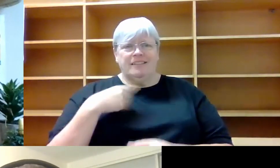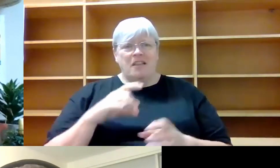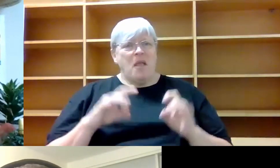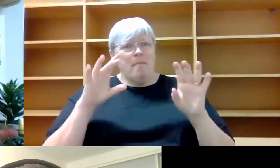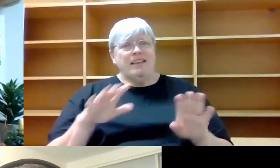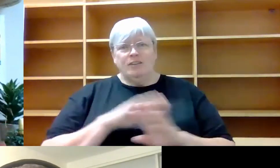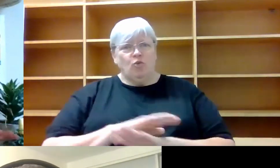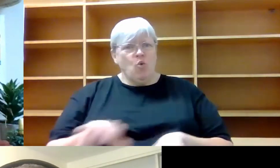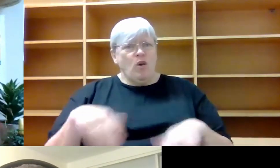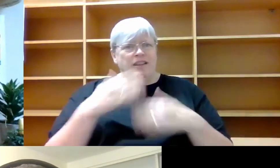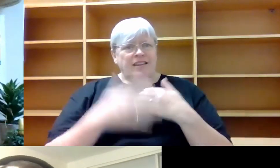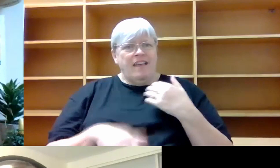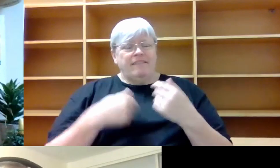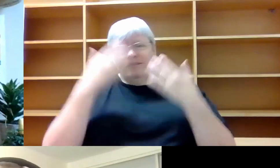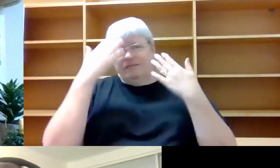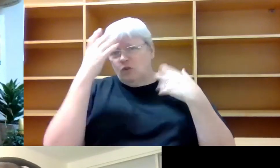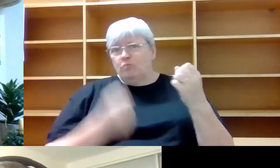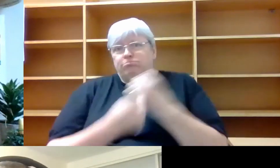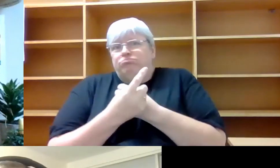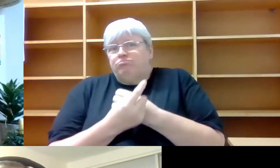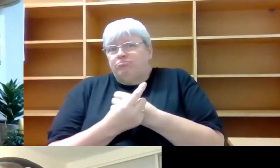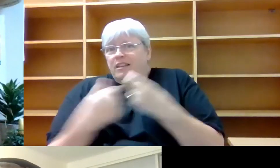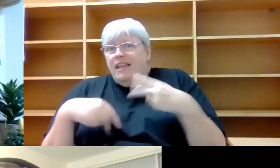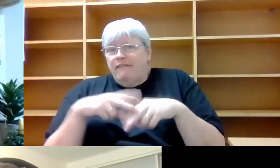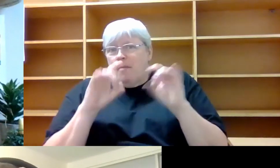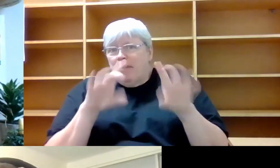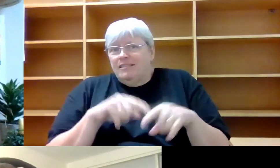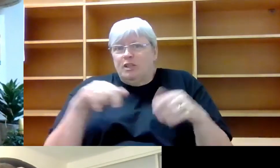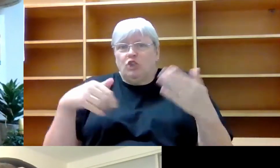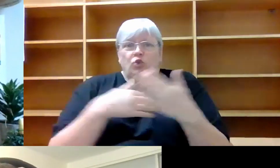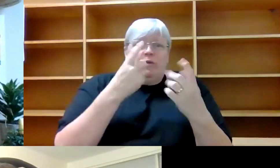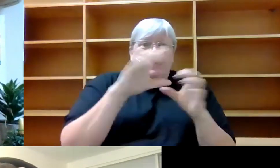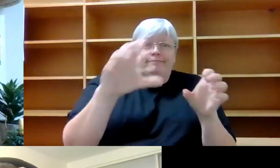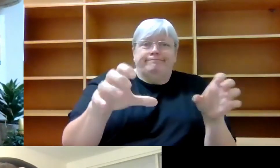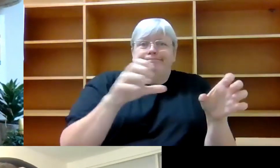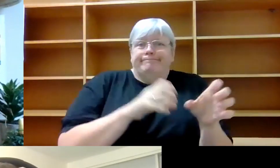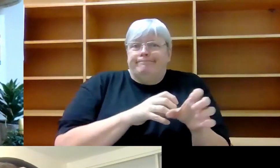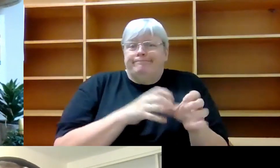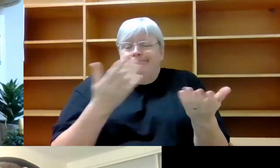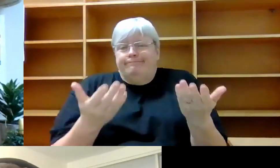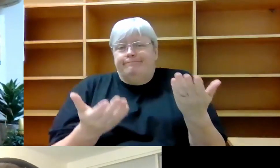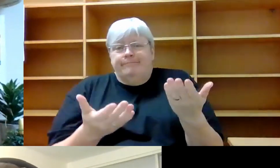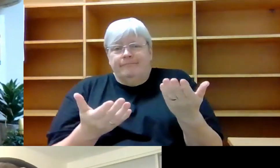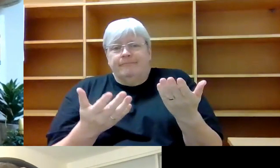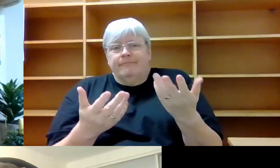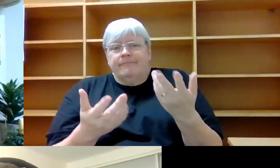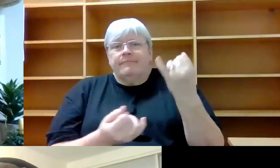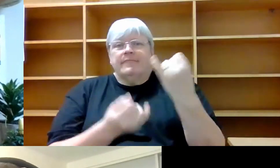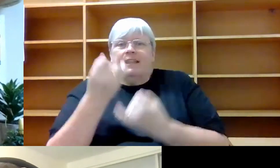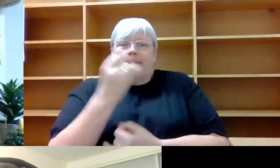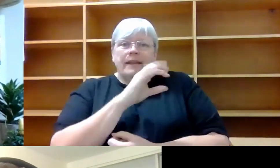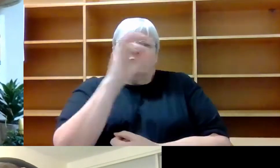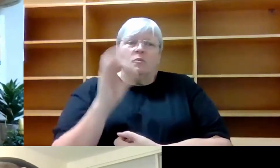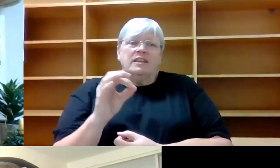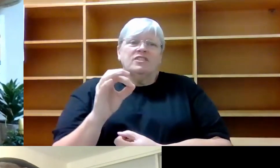Although if you did, who knows what would come out. Yes. But I've got one last question from the audience, and then I think